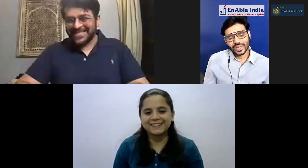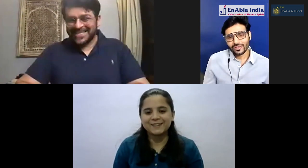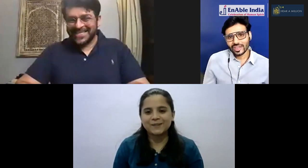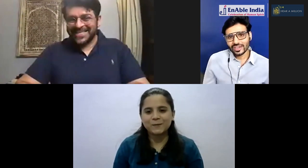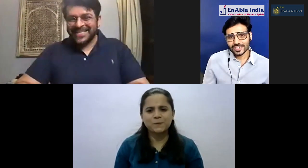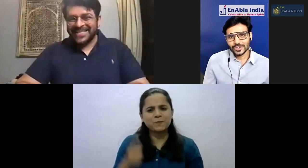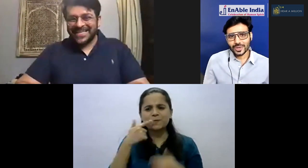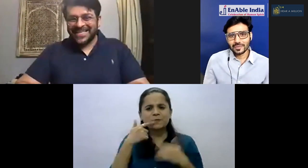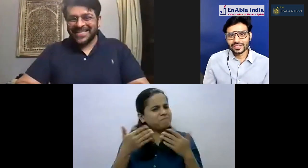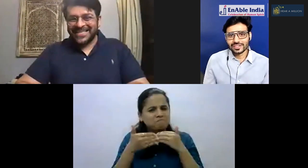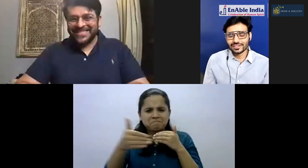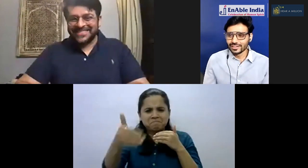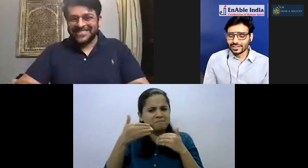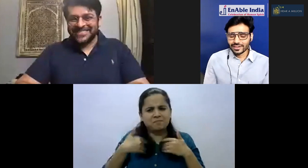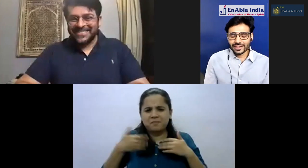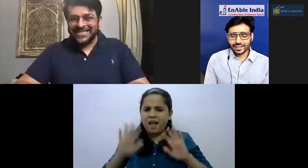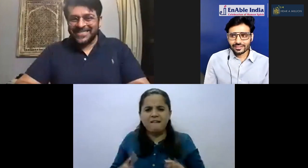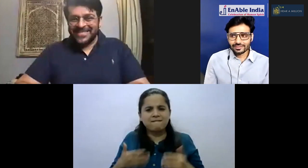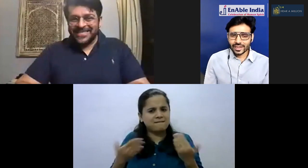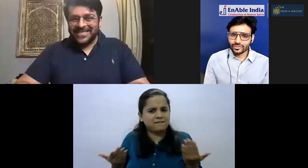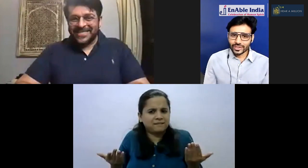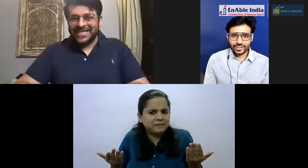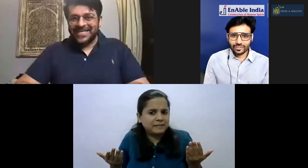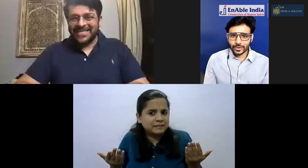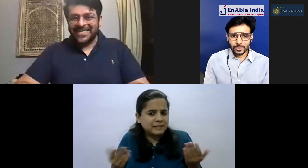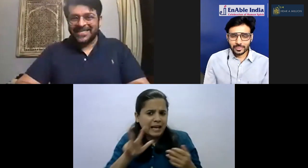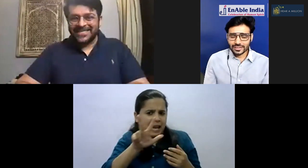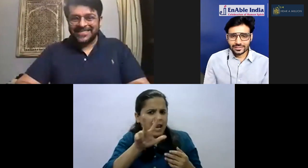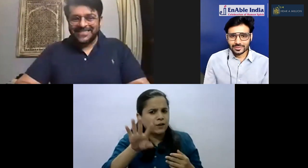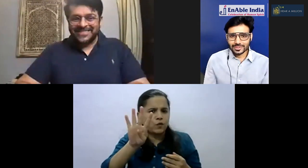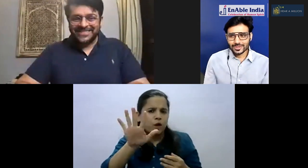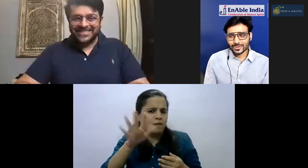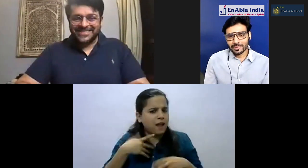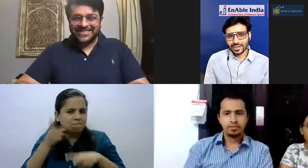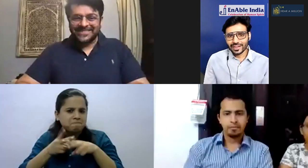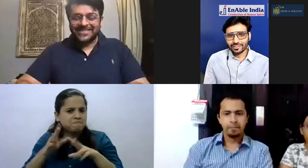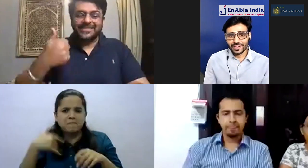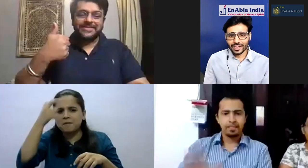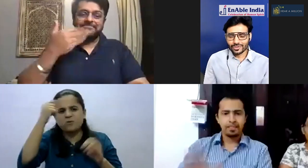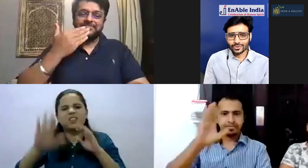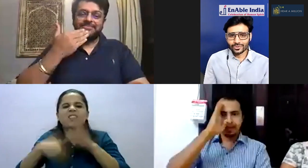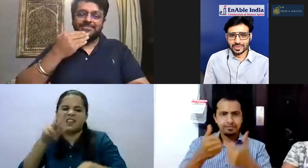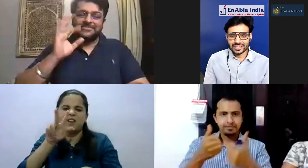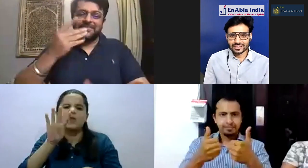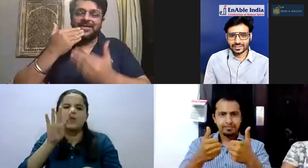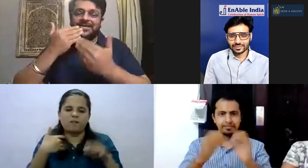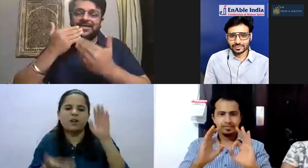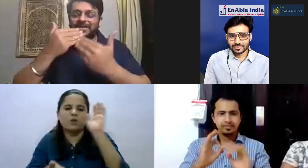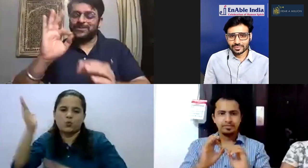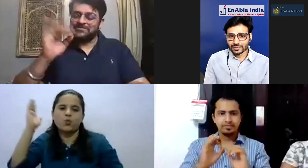We can continue. I'm here till like 8:45. I don't mind. Just uske baad I have to go for a